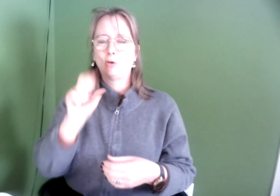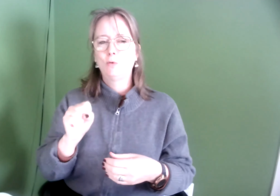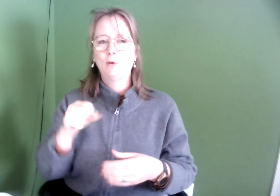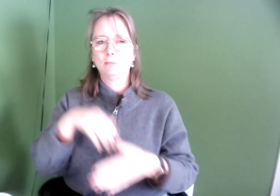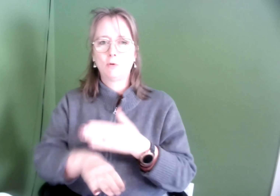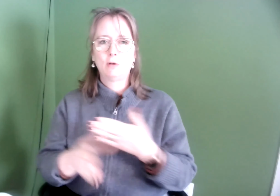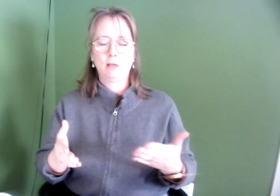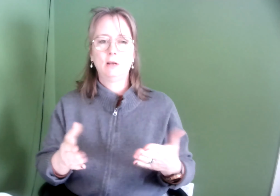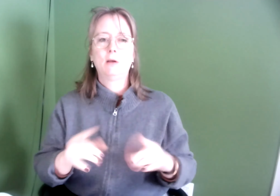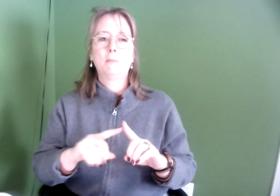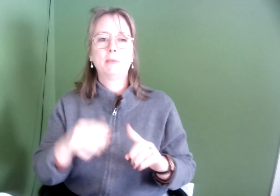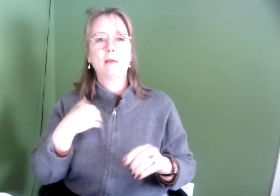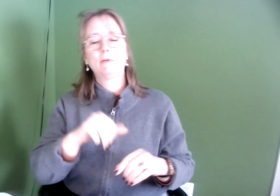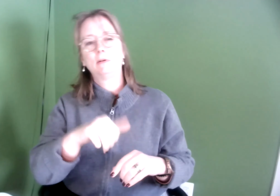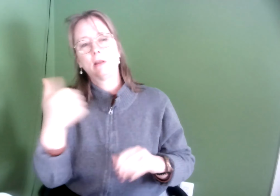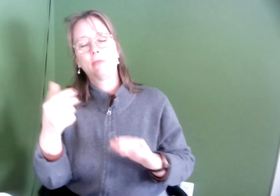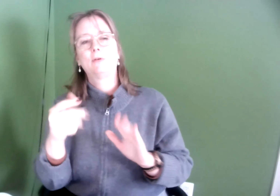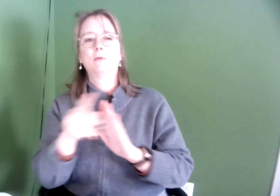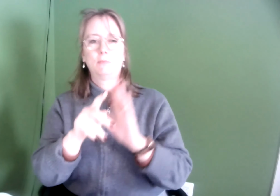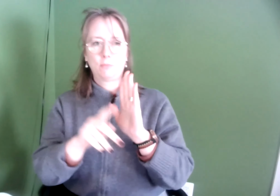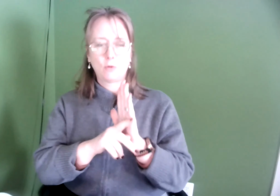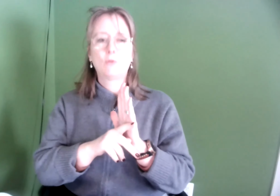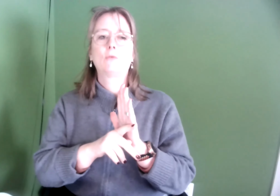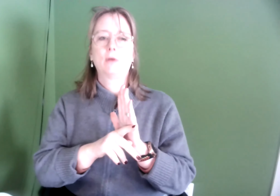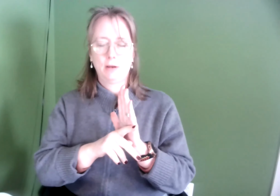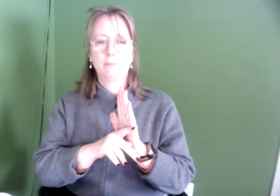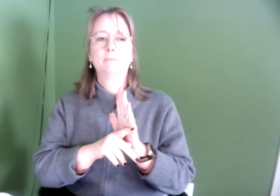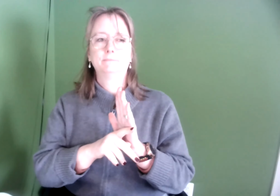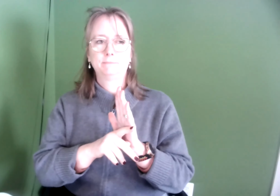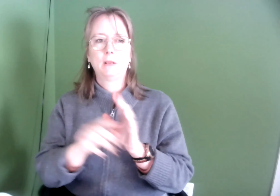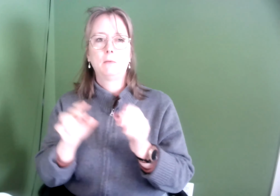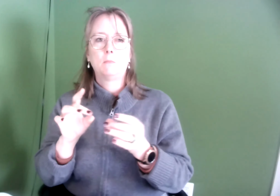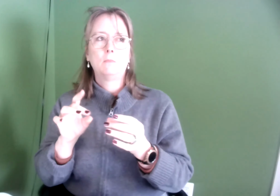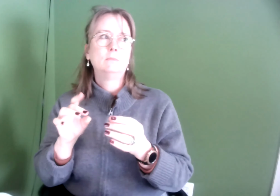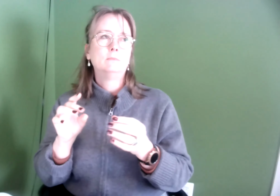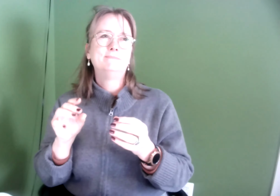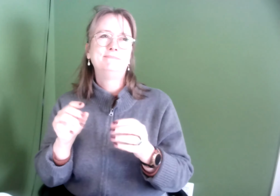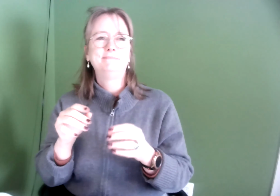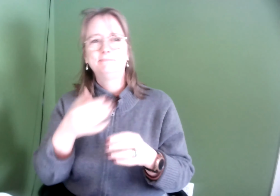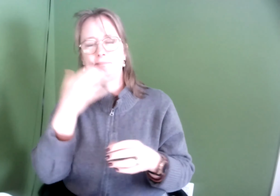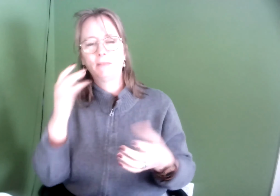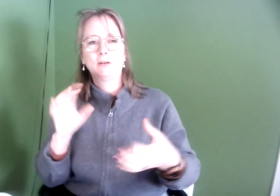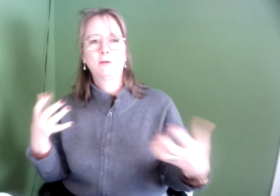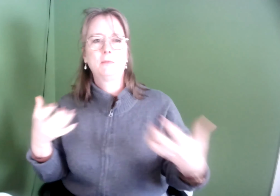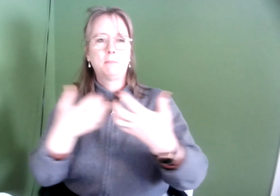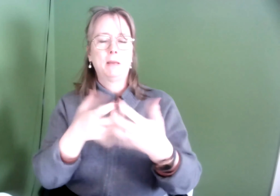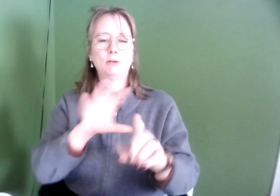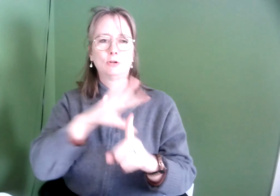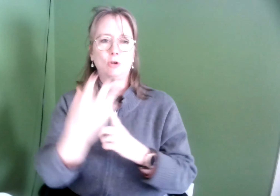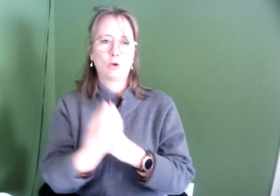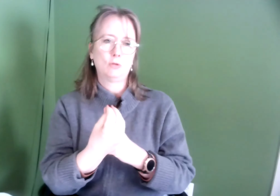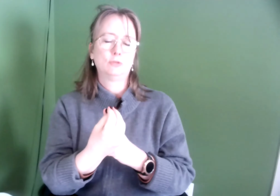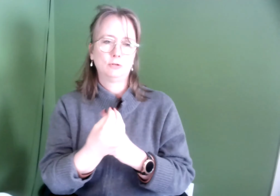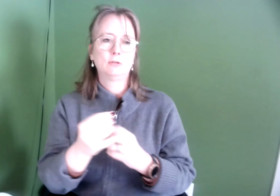responder program, which can be, as we've seen in Denver, more culturally appropriate and less threatening and